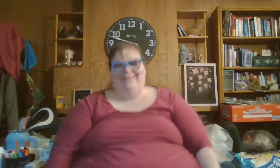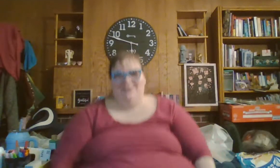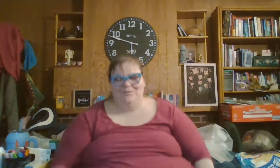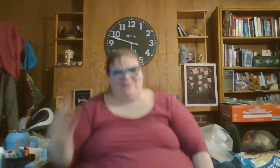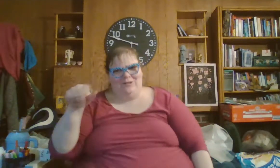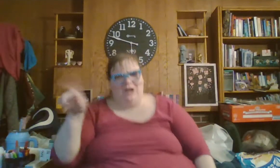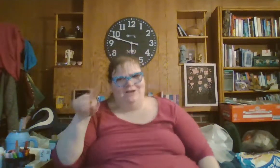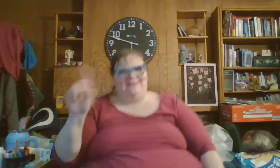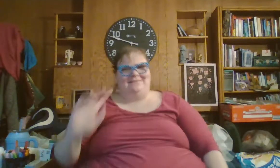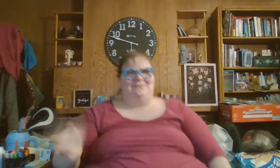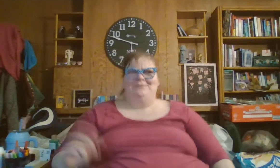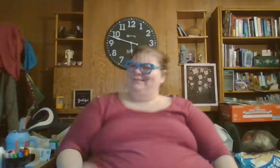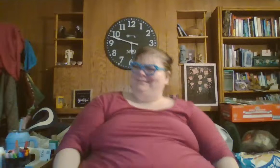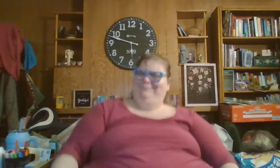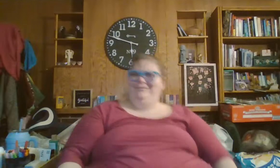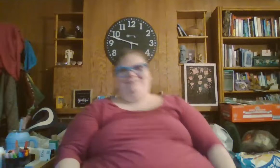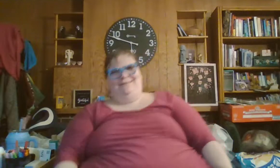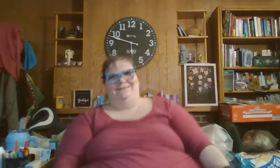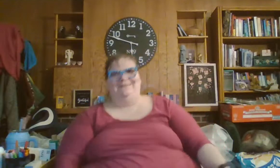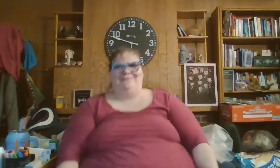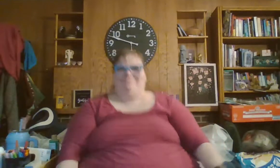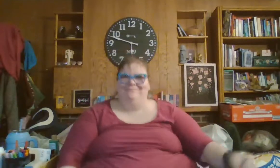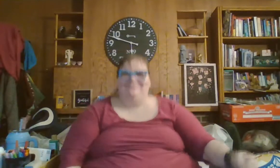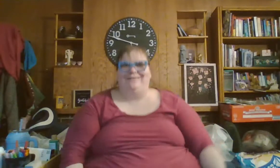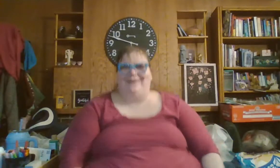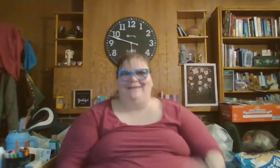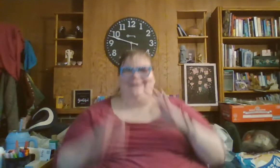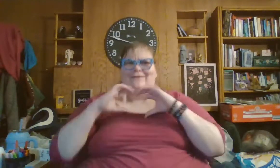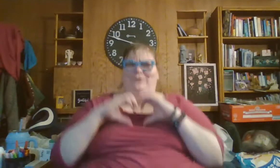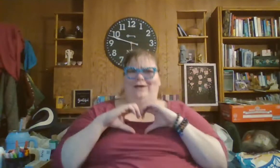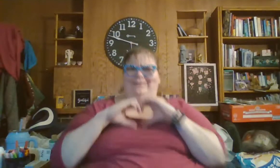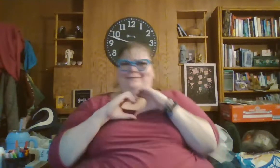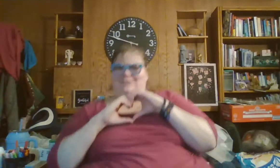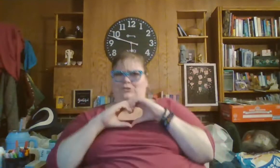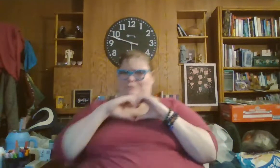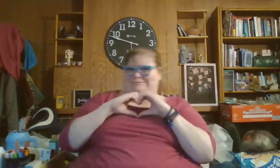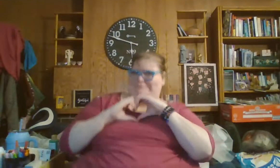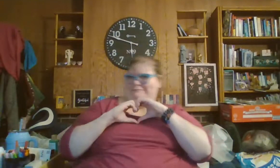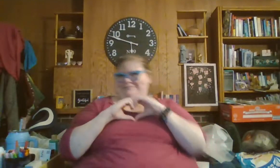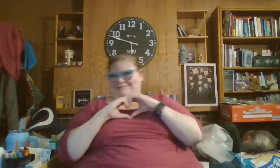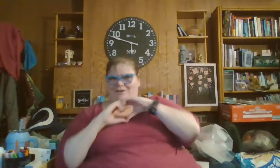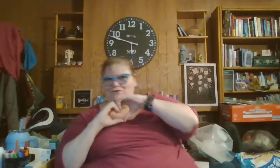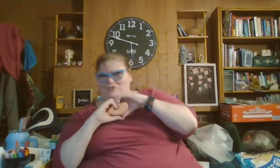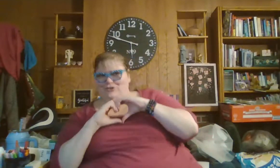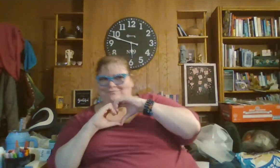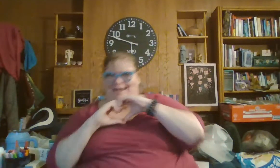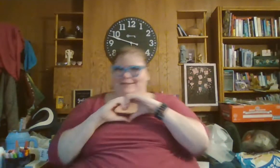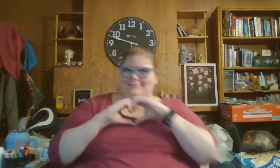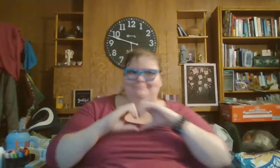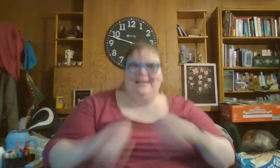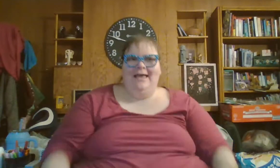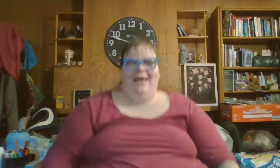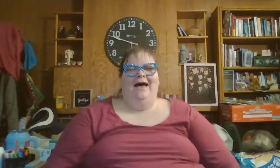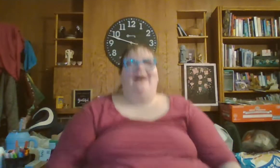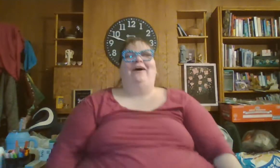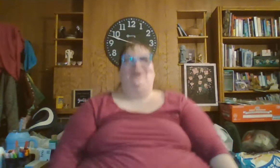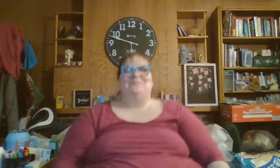With a little heart next to it. I'm like, okay, yeah. All right. I love your guidelines too. Love you too. Thanks.